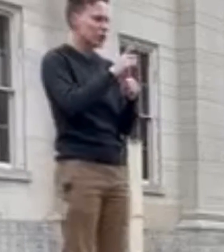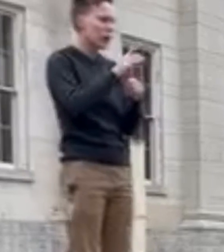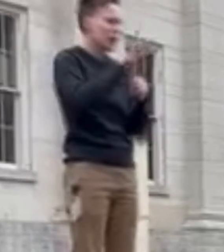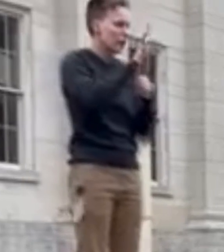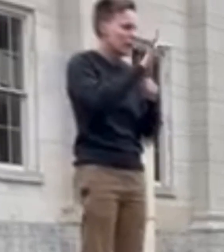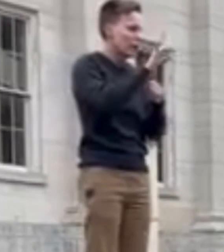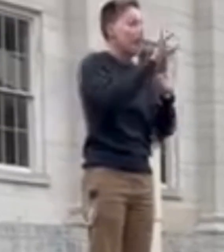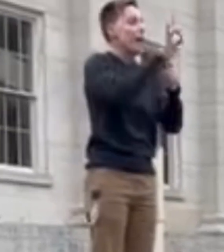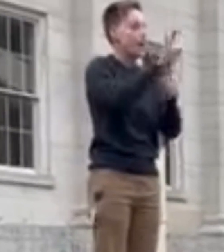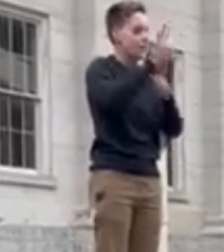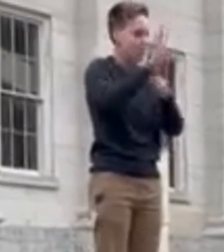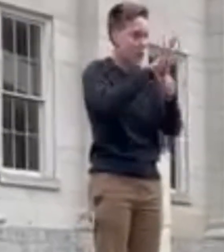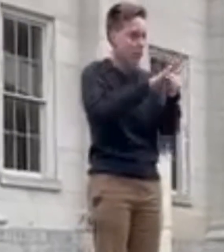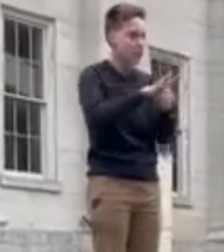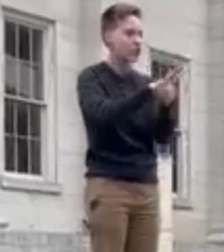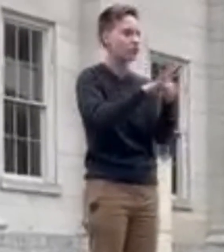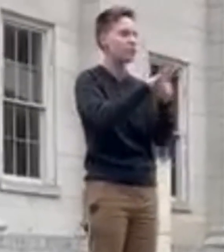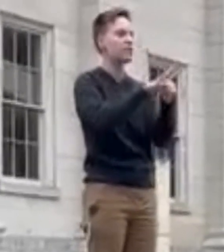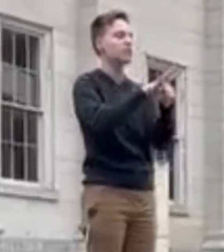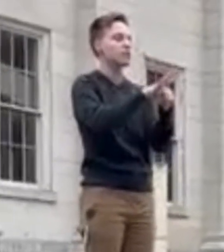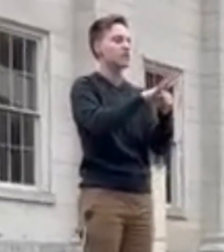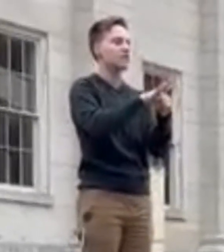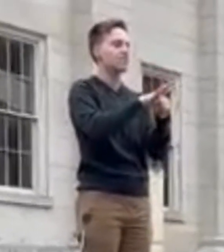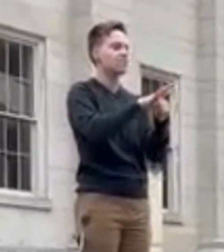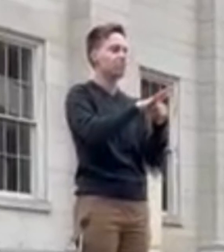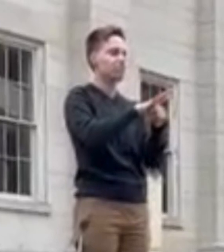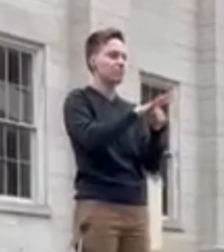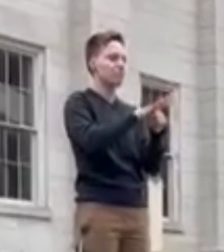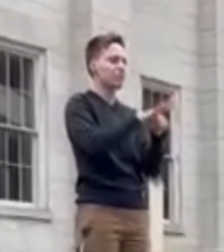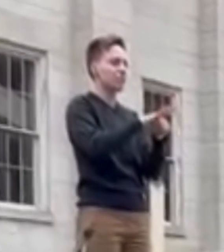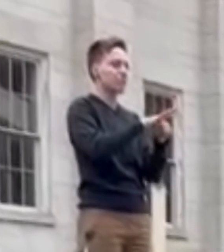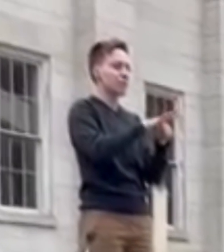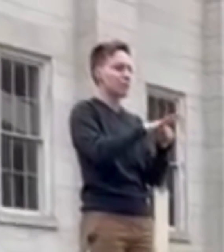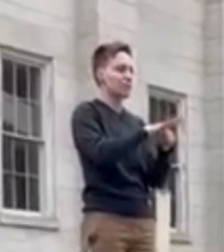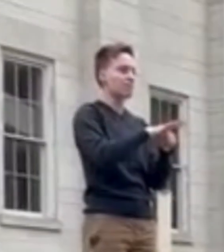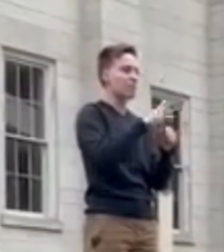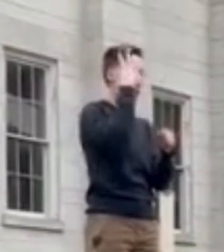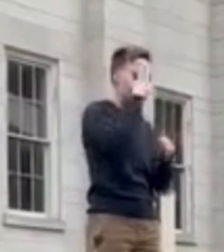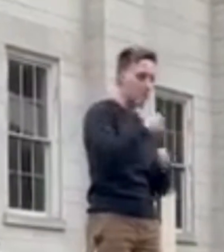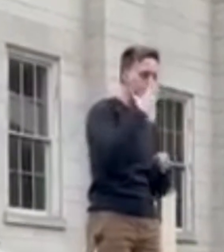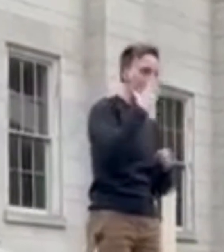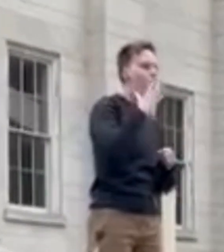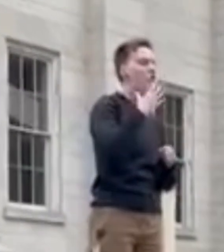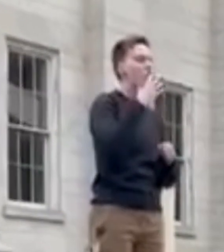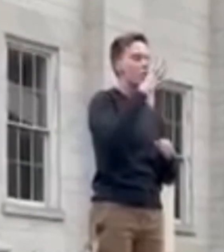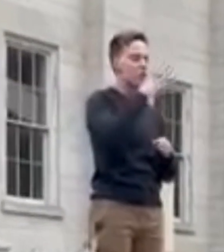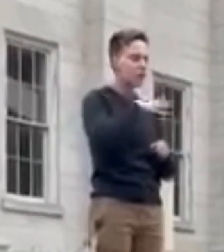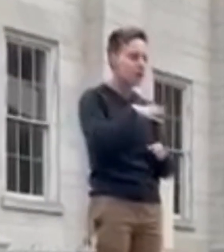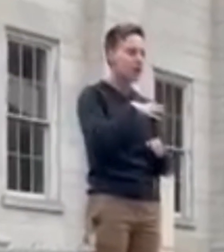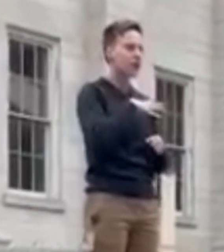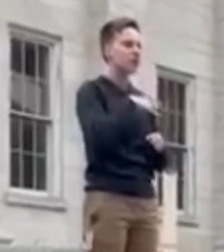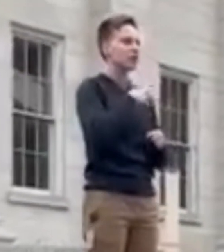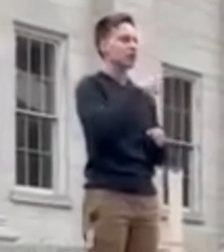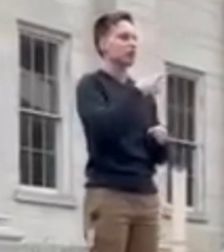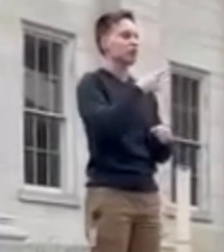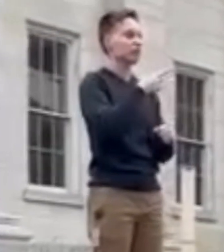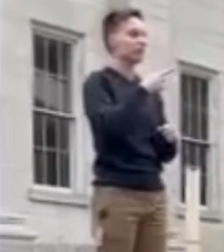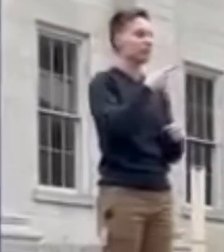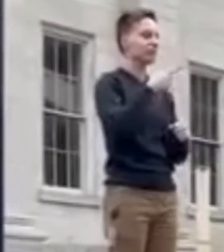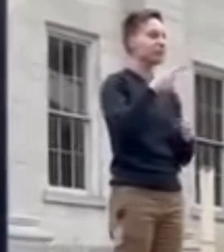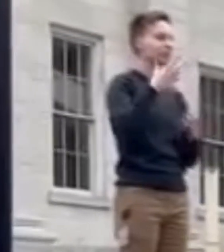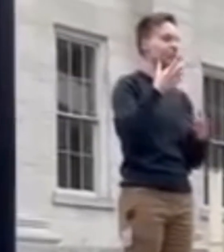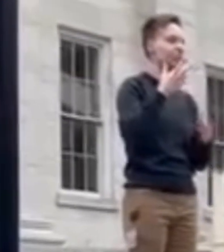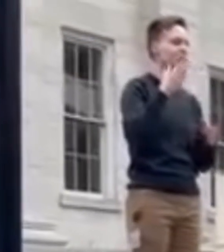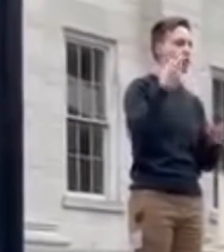From the 84th district. We have a beautiful young lady here who ran for office the